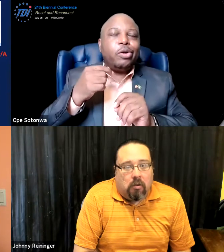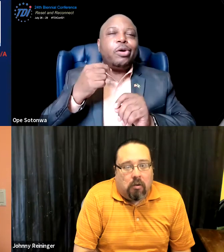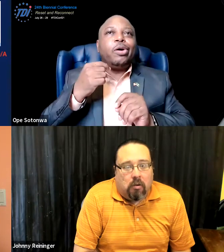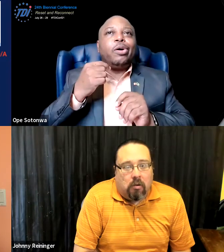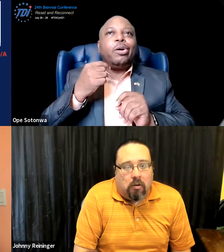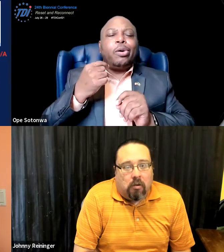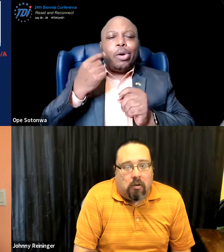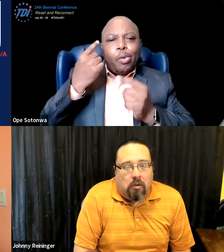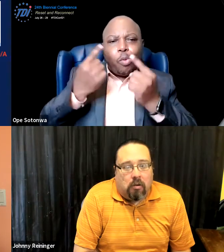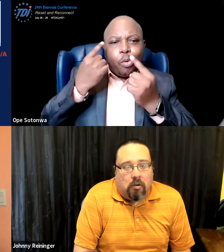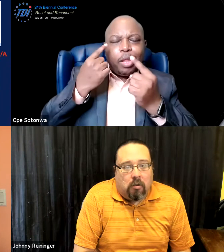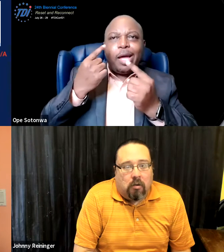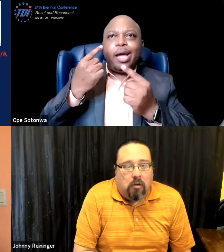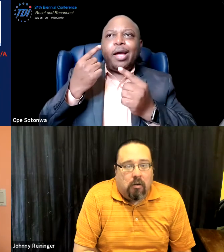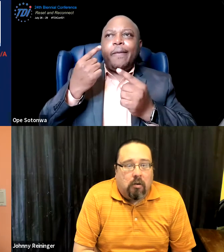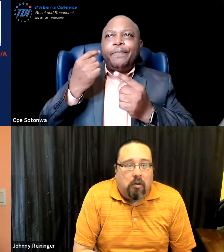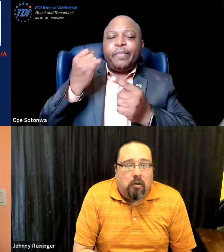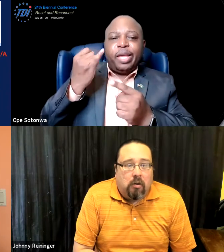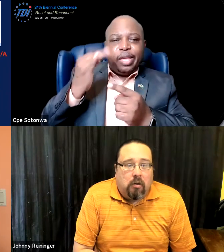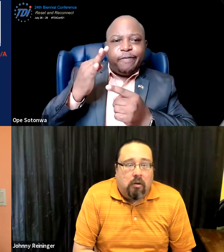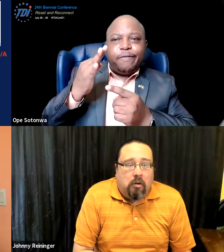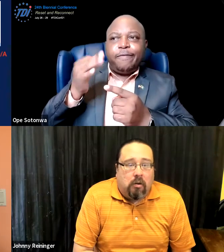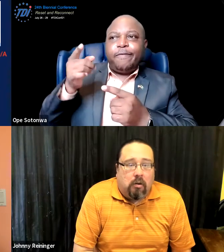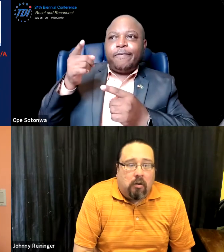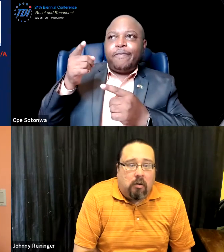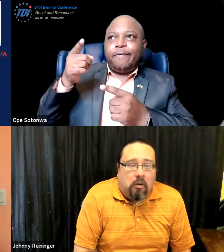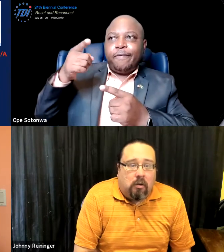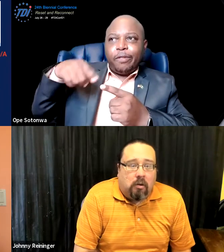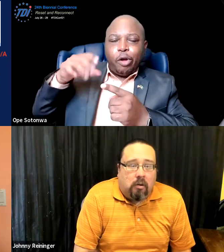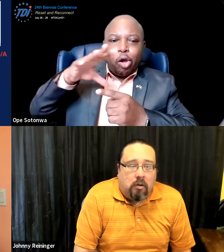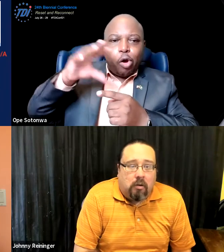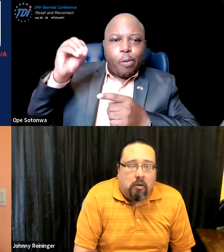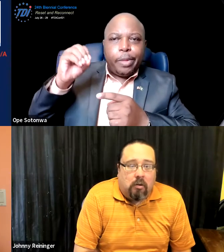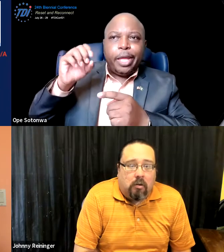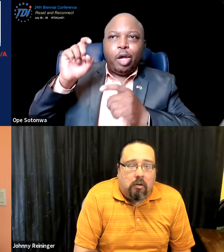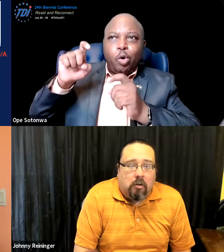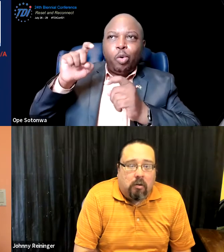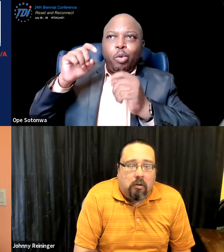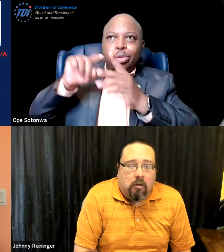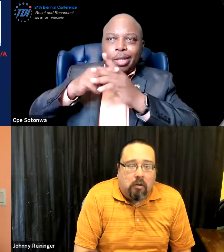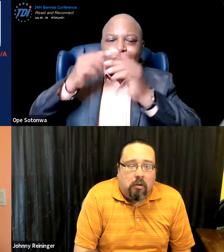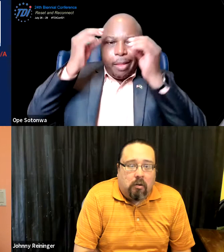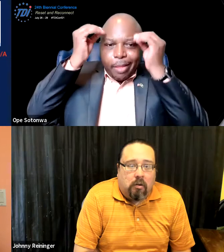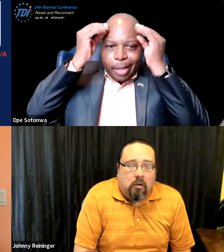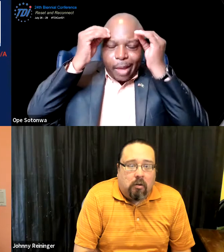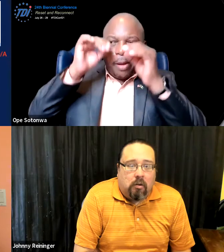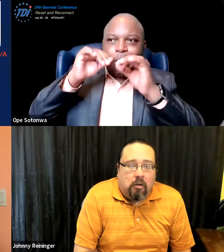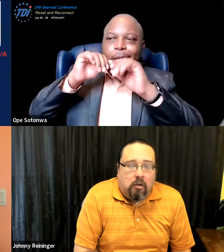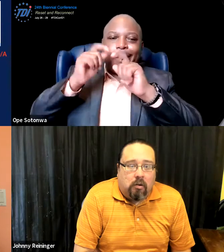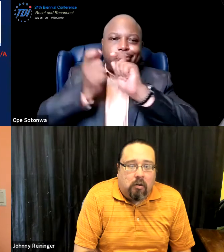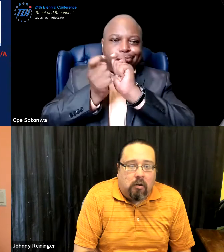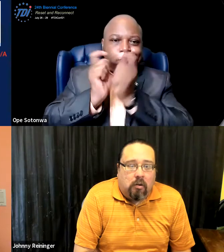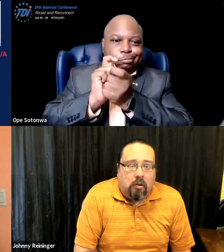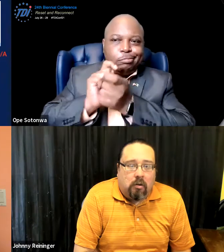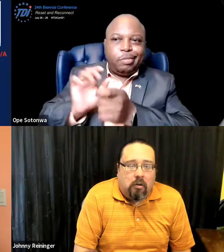Spanish, just like you just mentioned, with different resources. So I'm wondering if these companies that are out there can